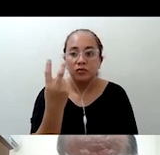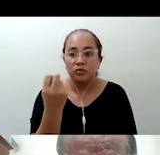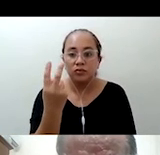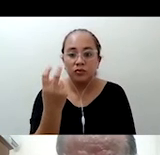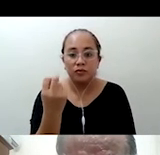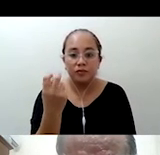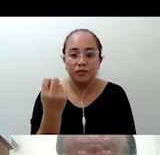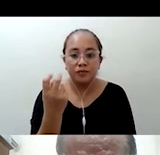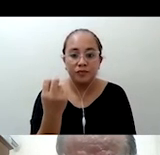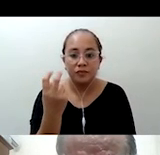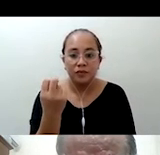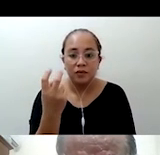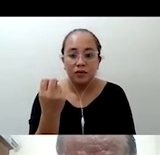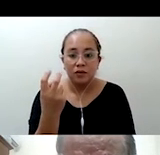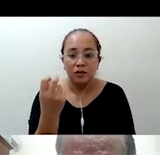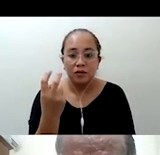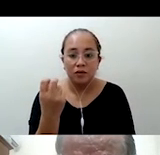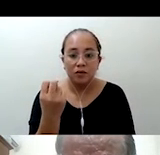that it?